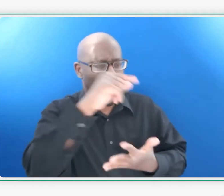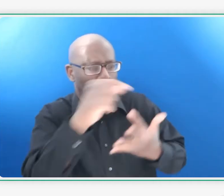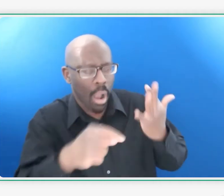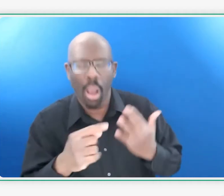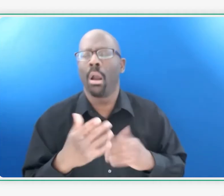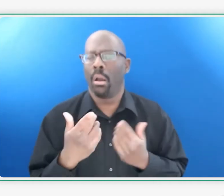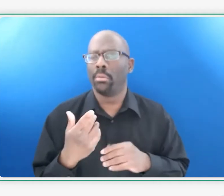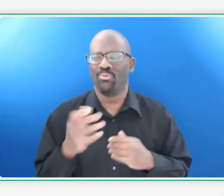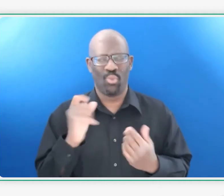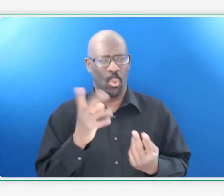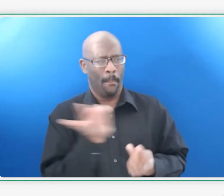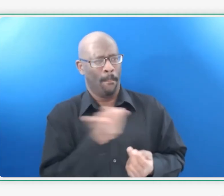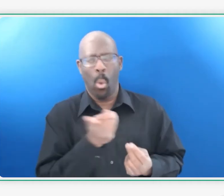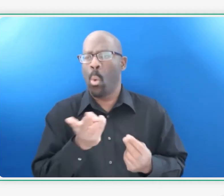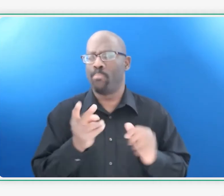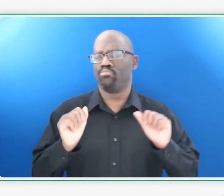work.